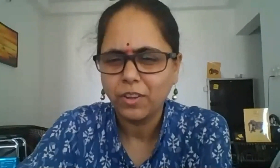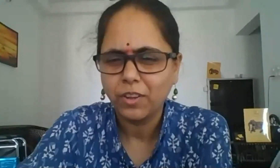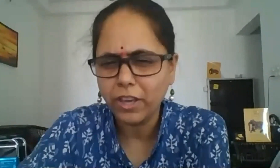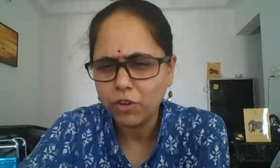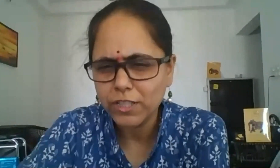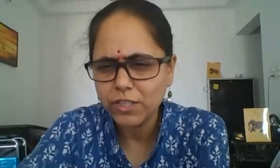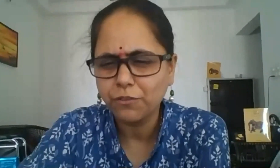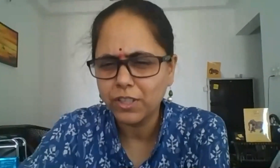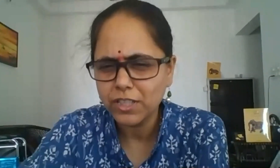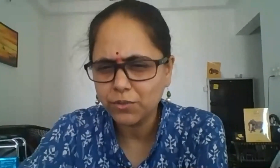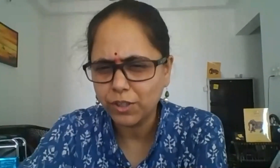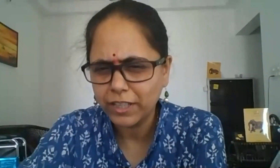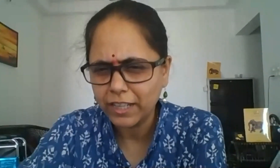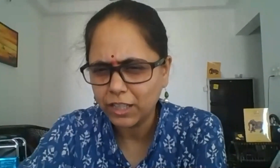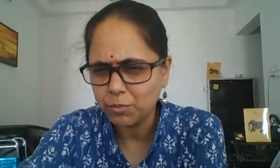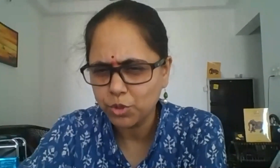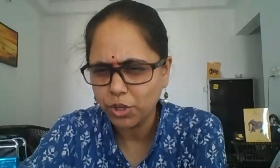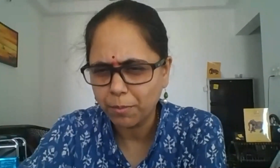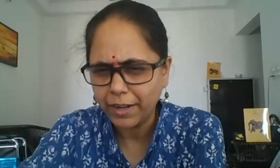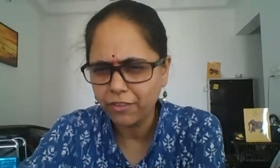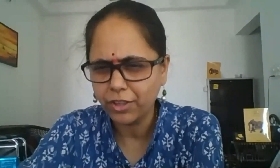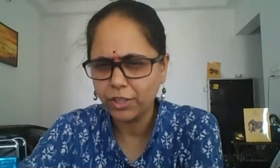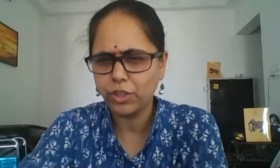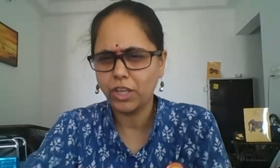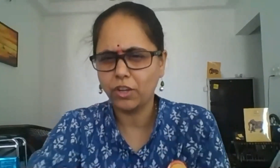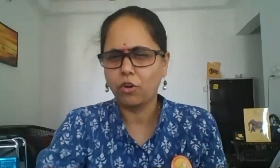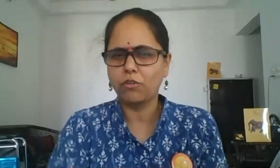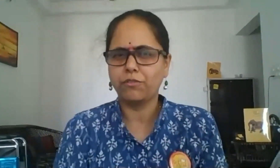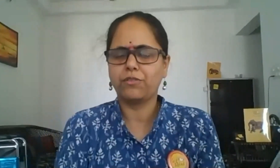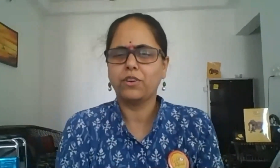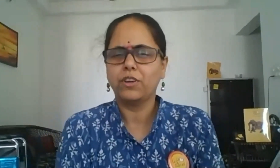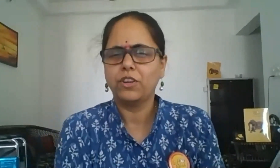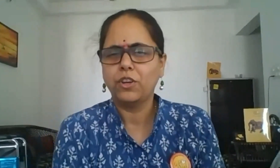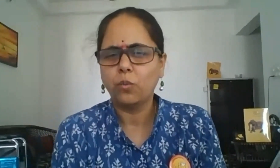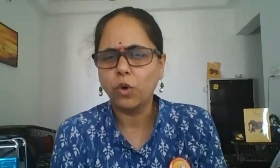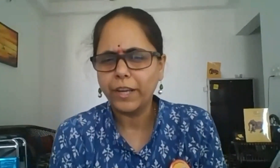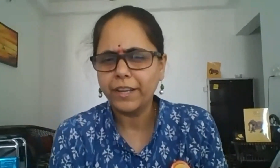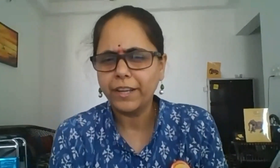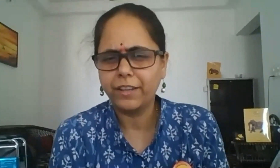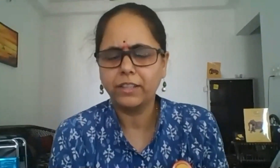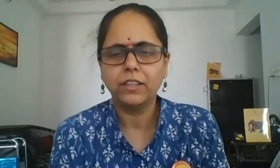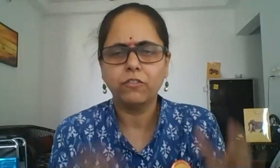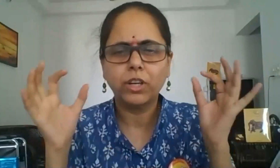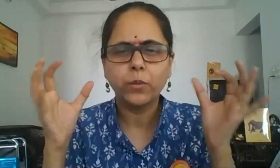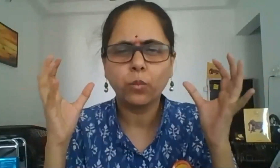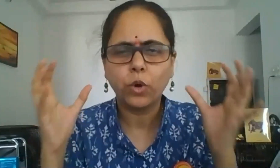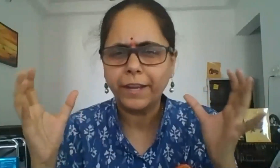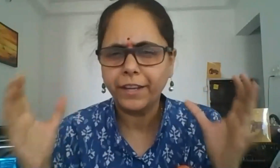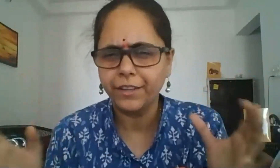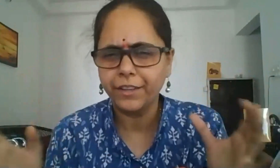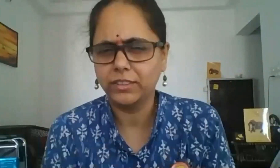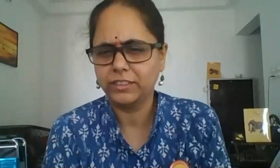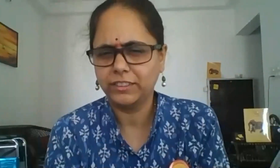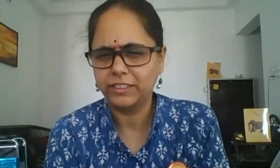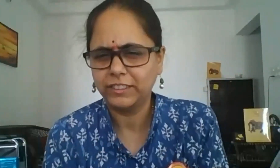Okay, what is the first word that comes to your mind when you think of volunteering? The word volunteer.